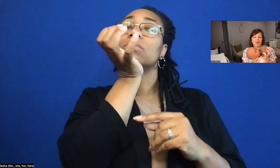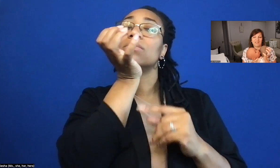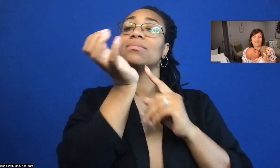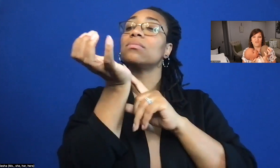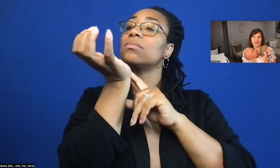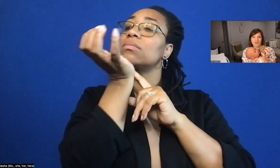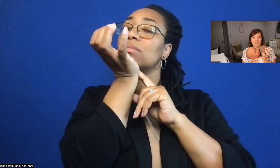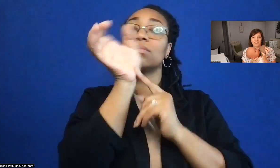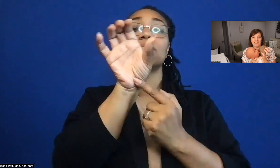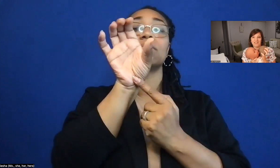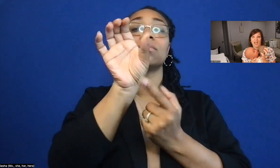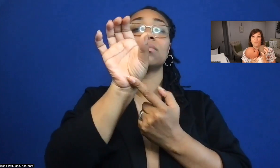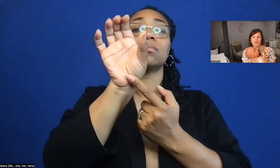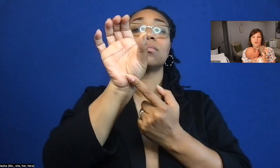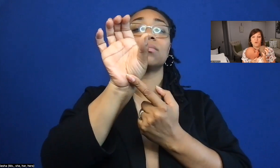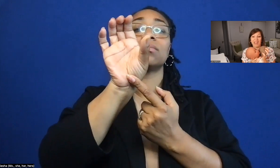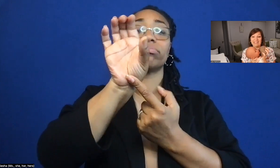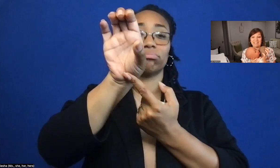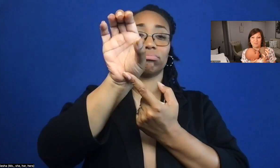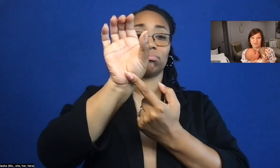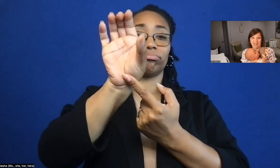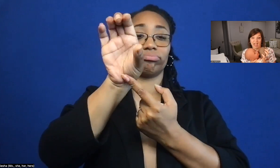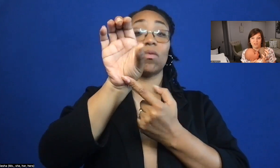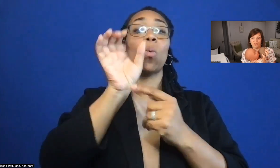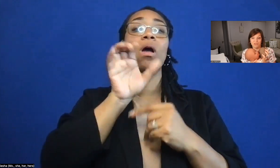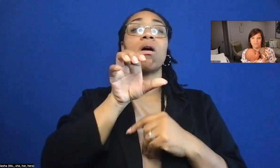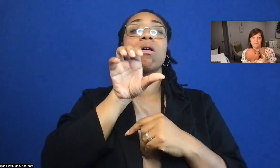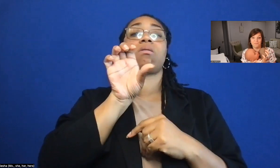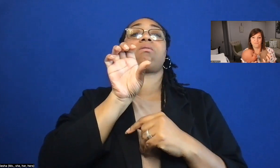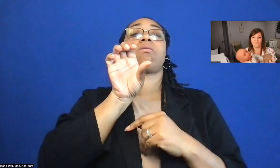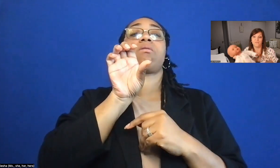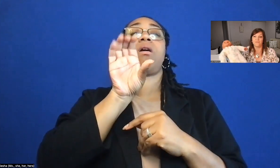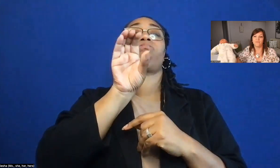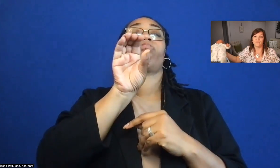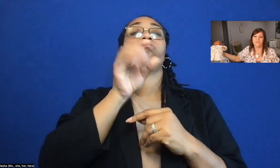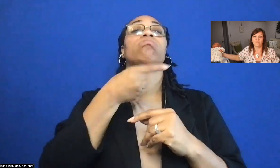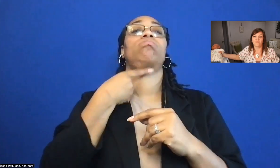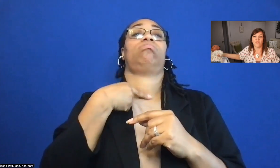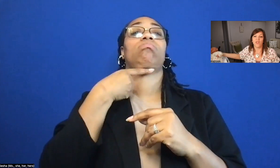the breast first to help promote a deeper latch.